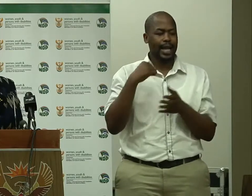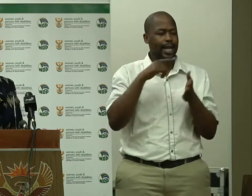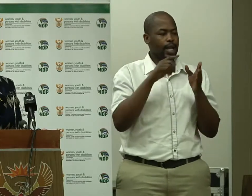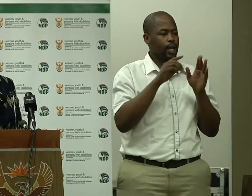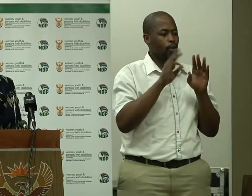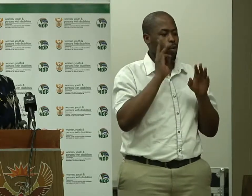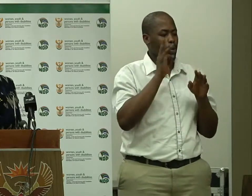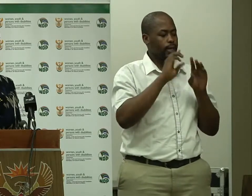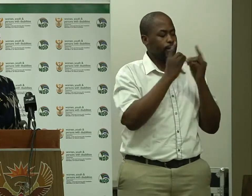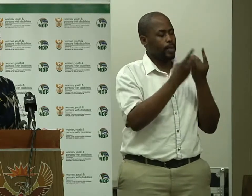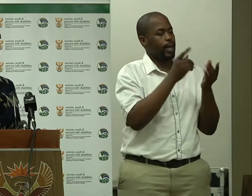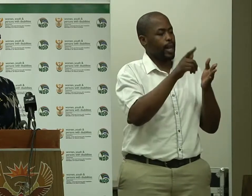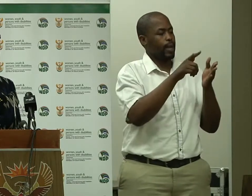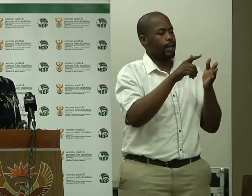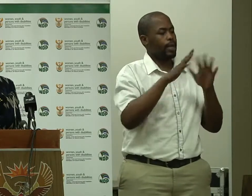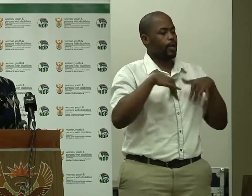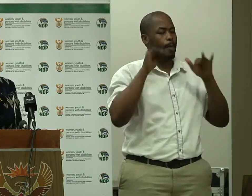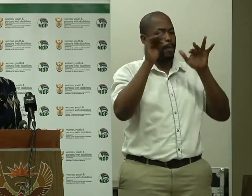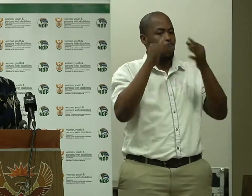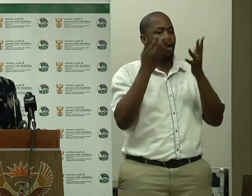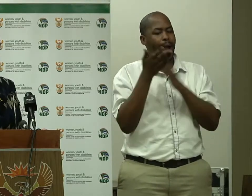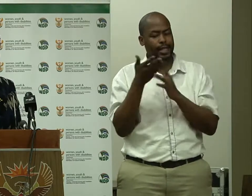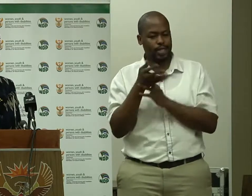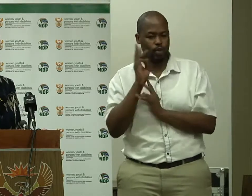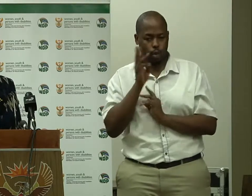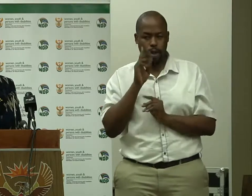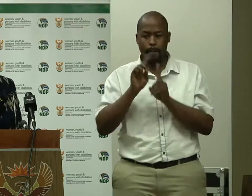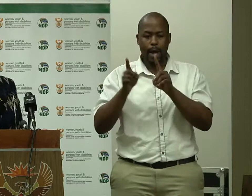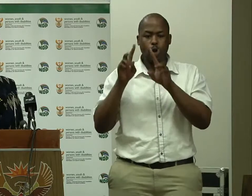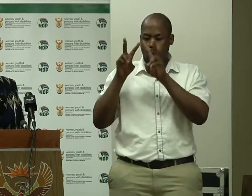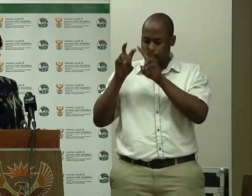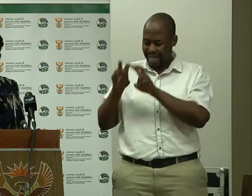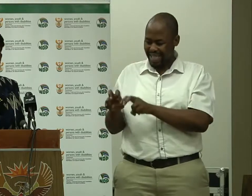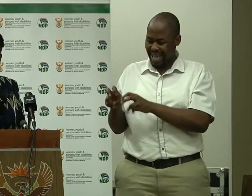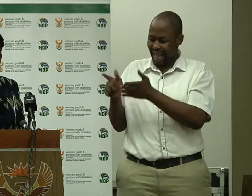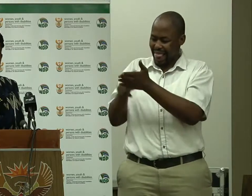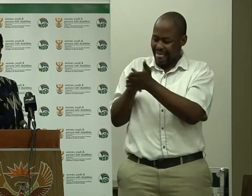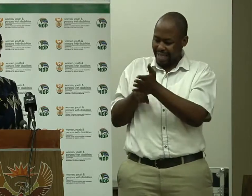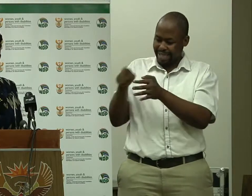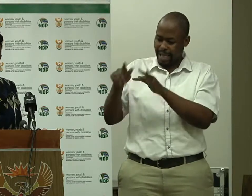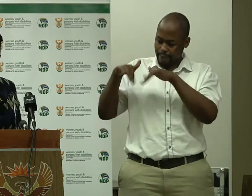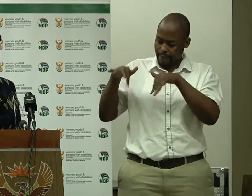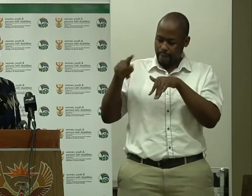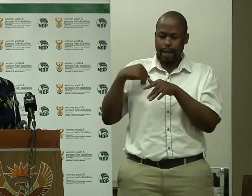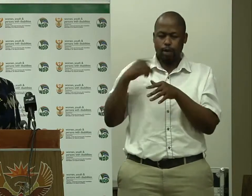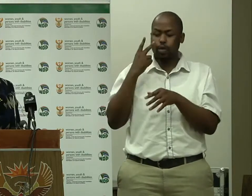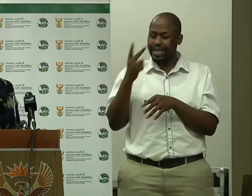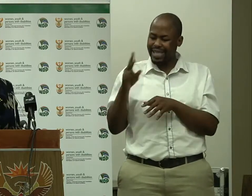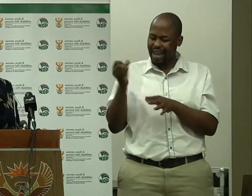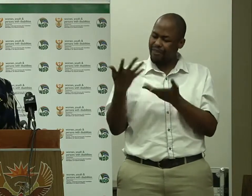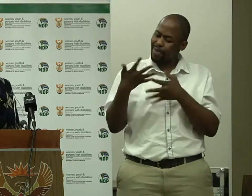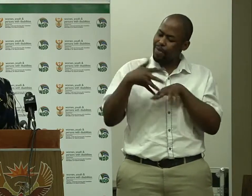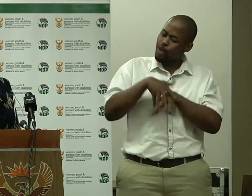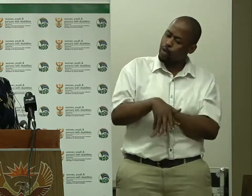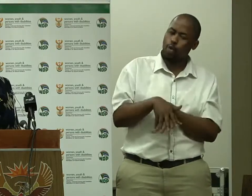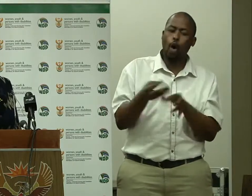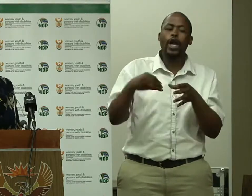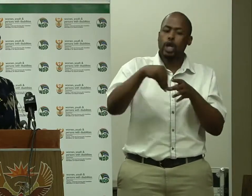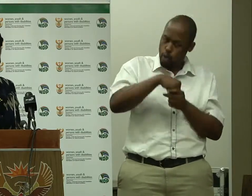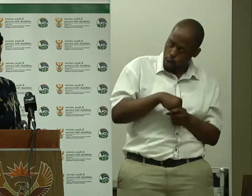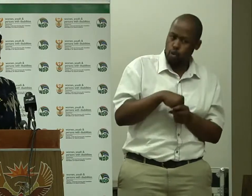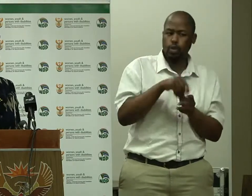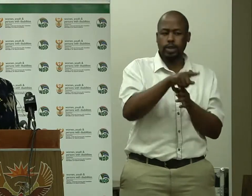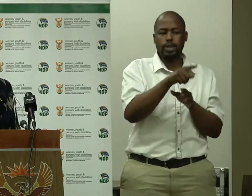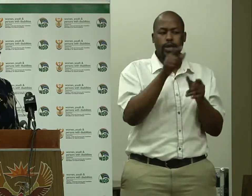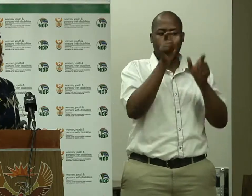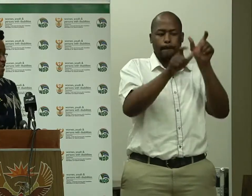that people access water, but then we look at the legislation to see whether it mainstreams persons with disabilities